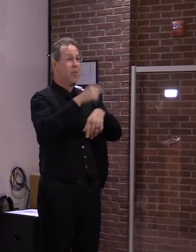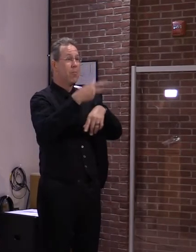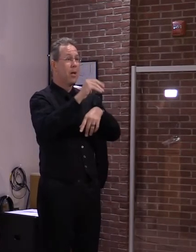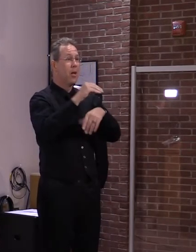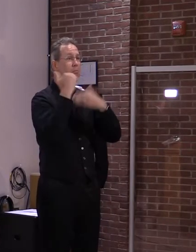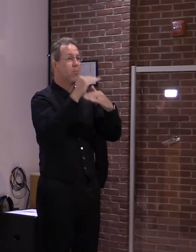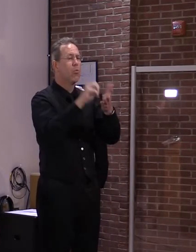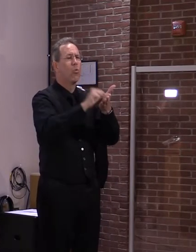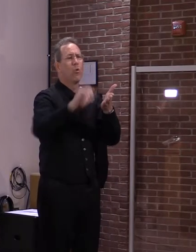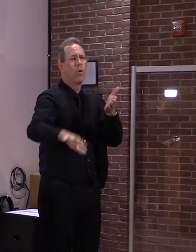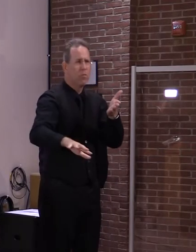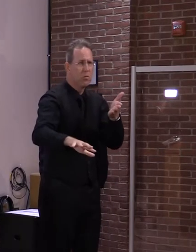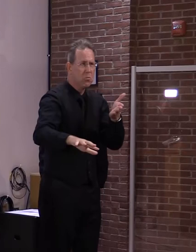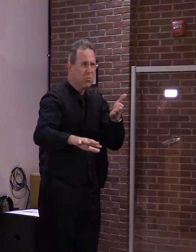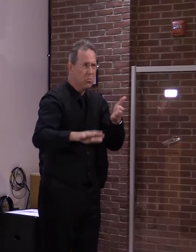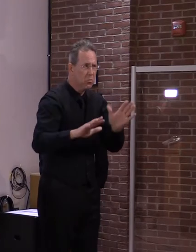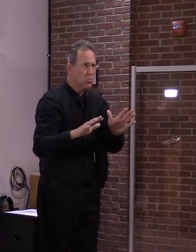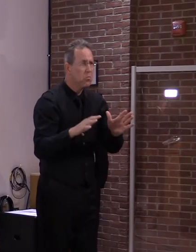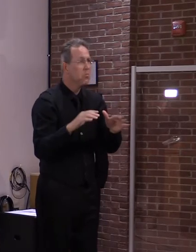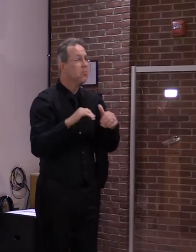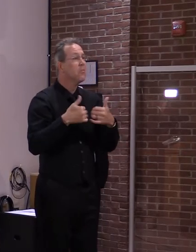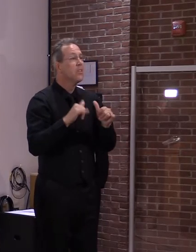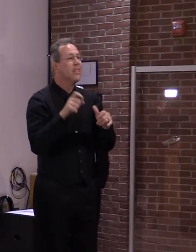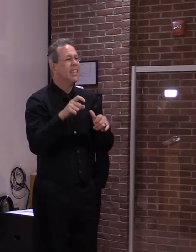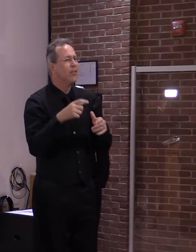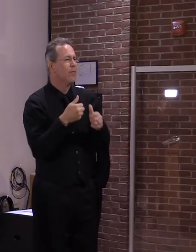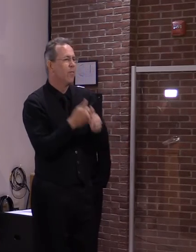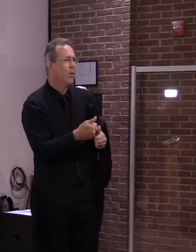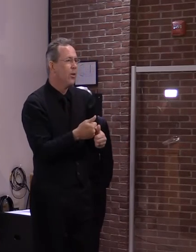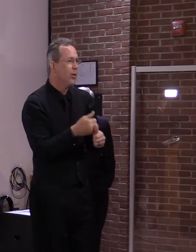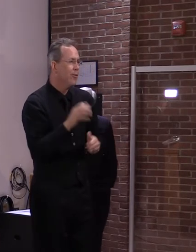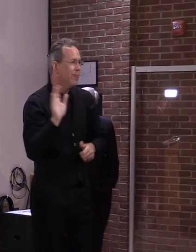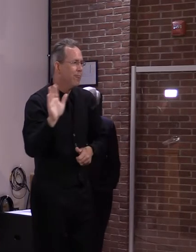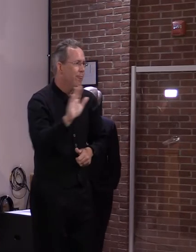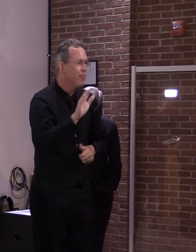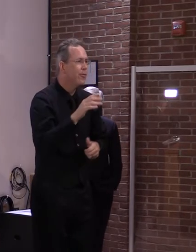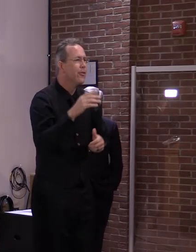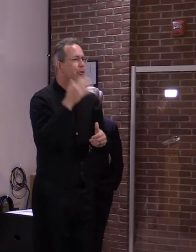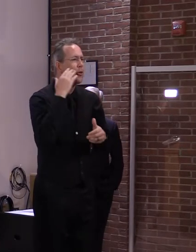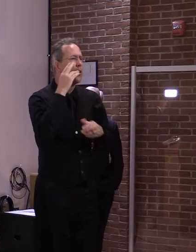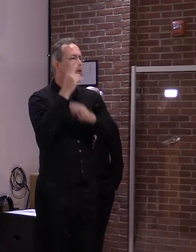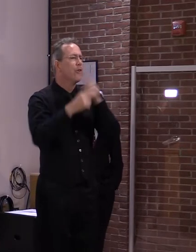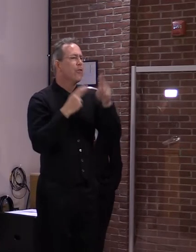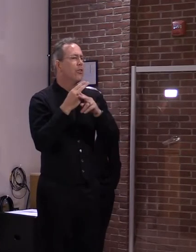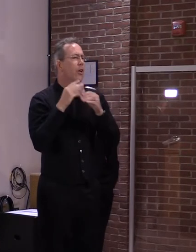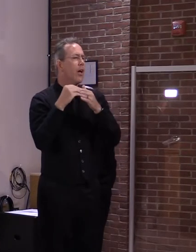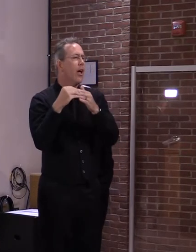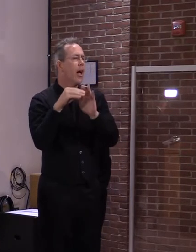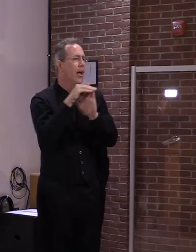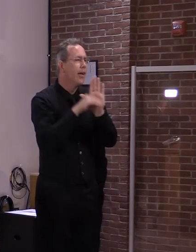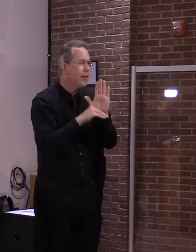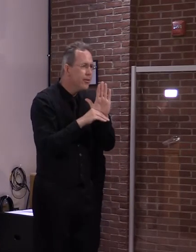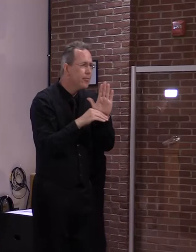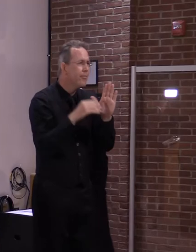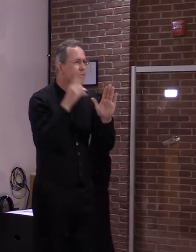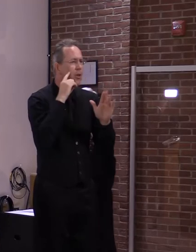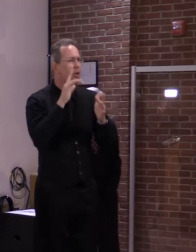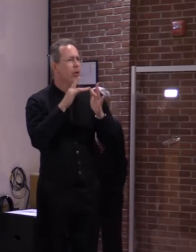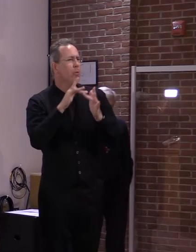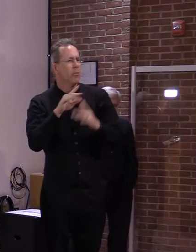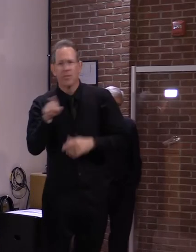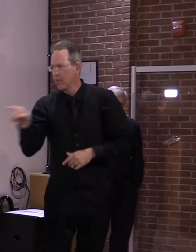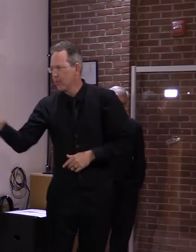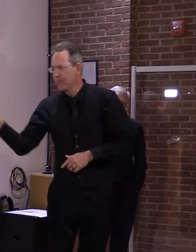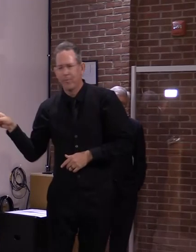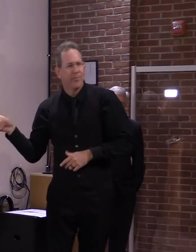they're still mandated to follow what we refer to as universal guidance, which is on our website at accd.vermont.gov. But